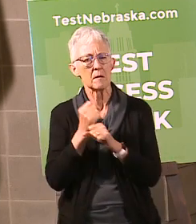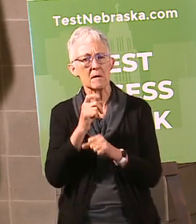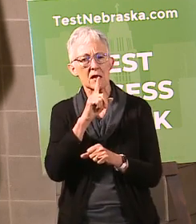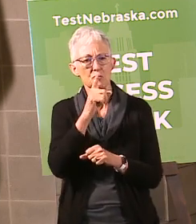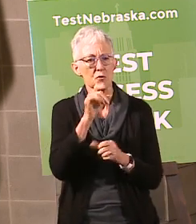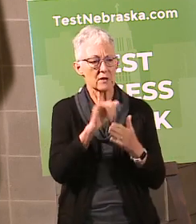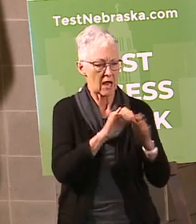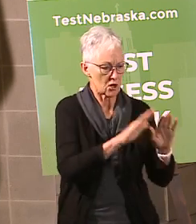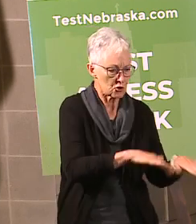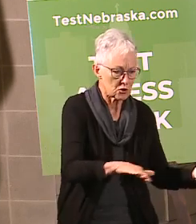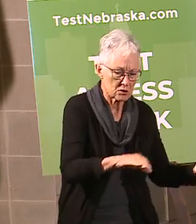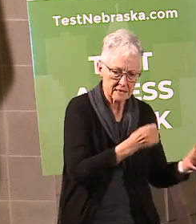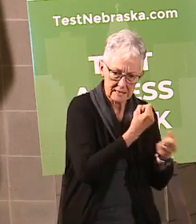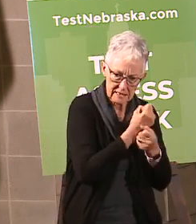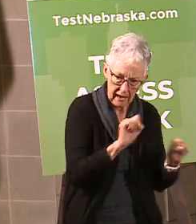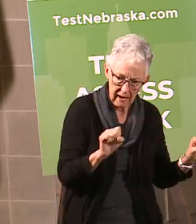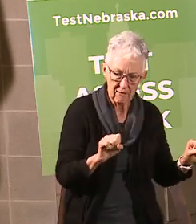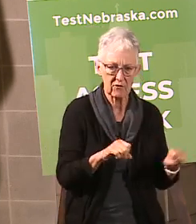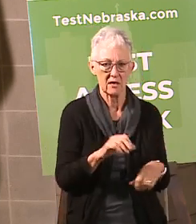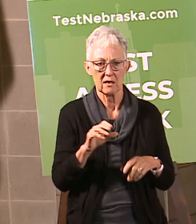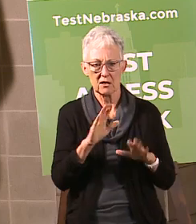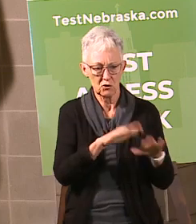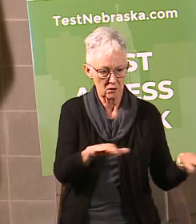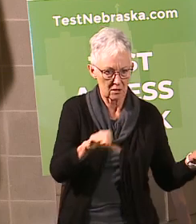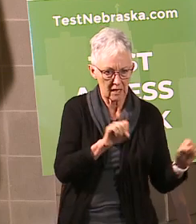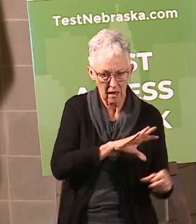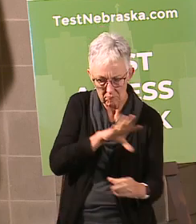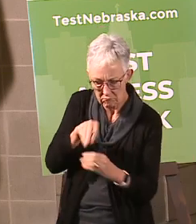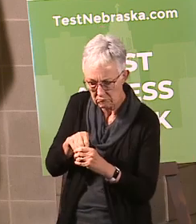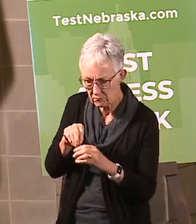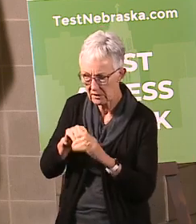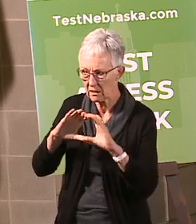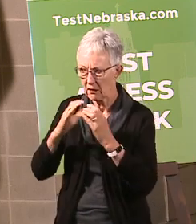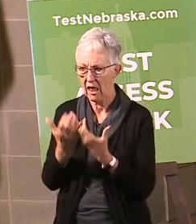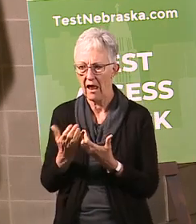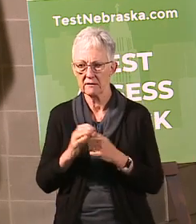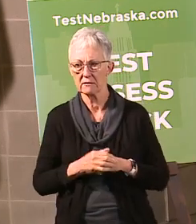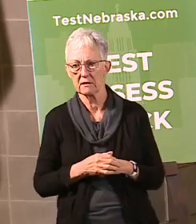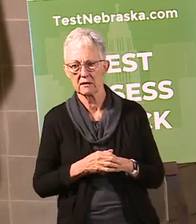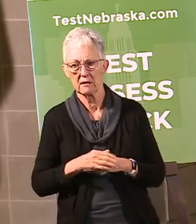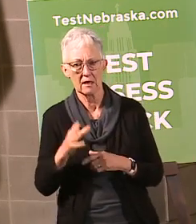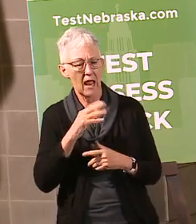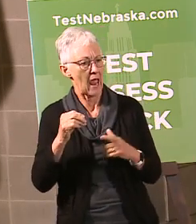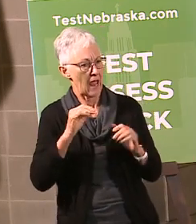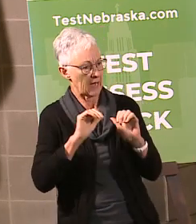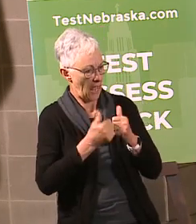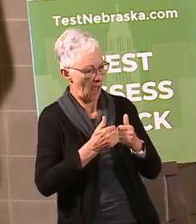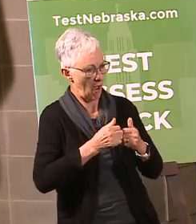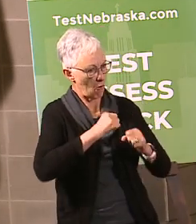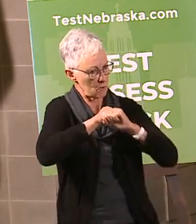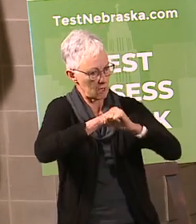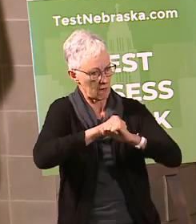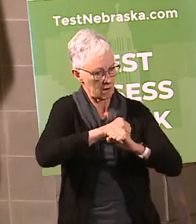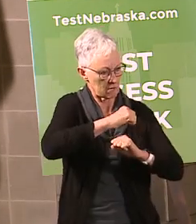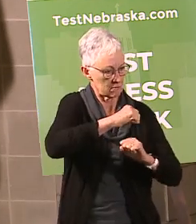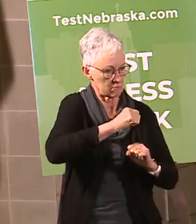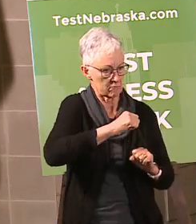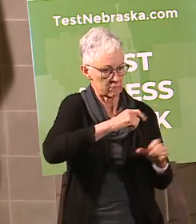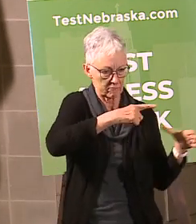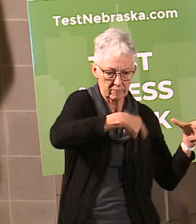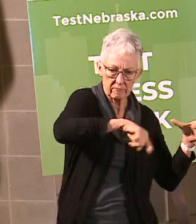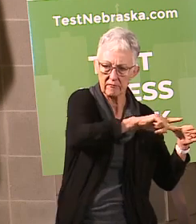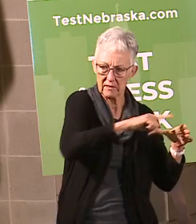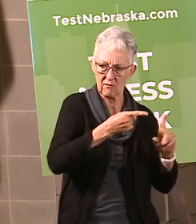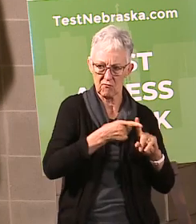to participate in classes. The quality information on the virus and protecting yourselves is given to all Nebraskans.